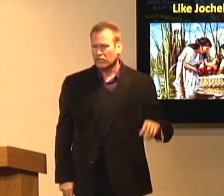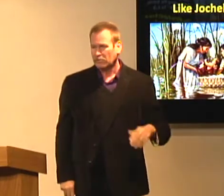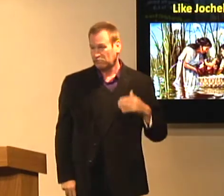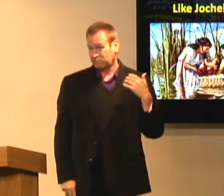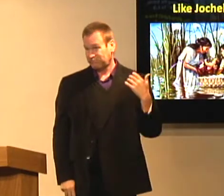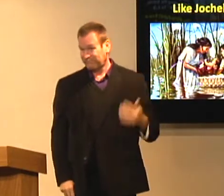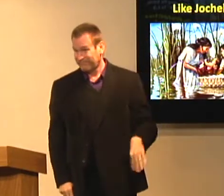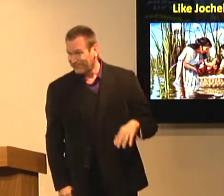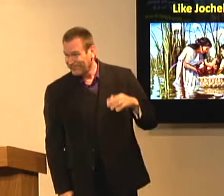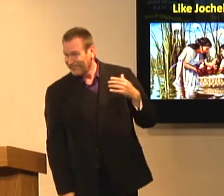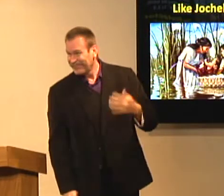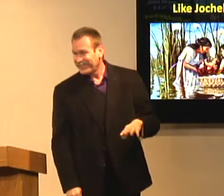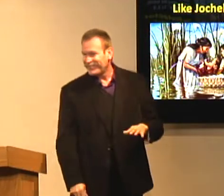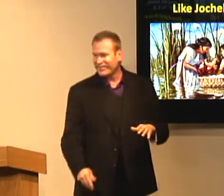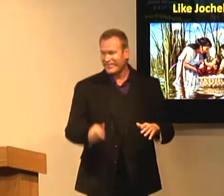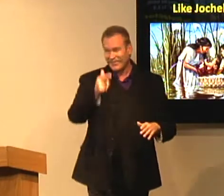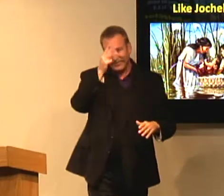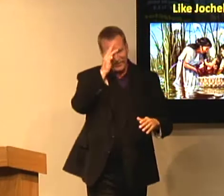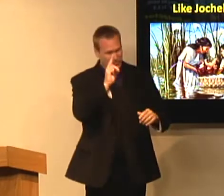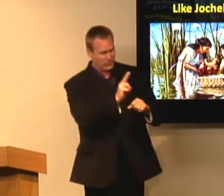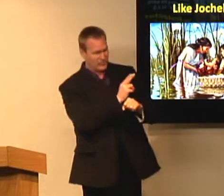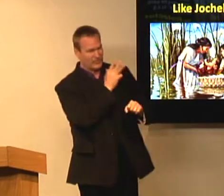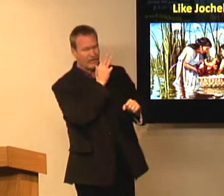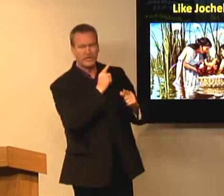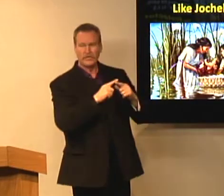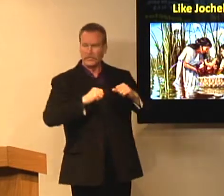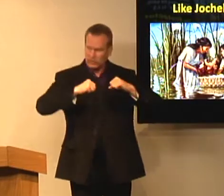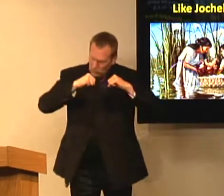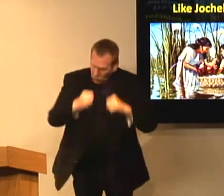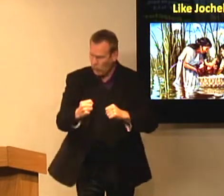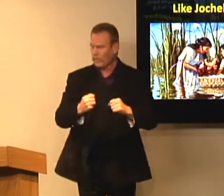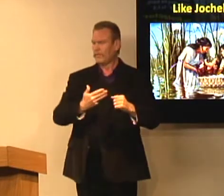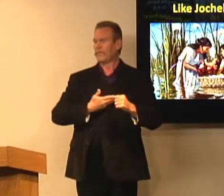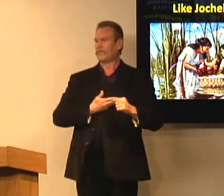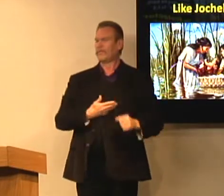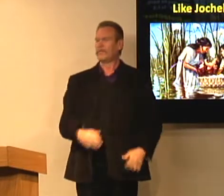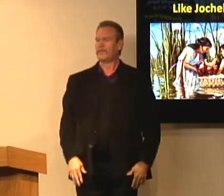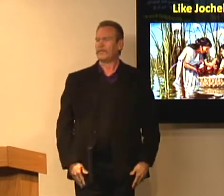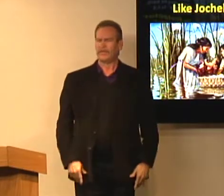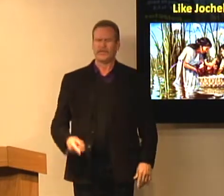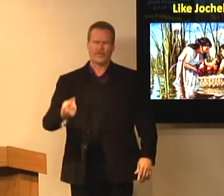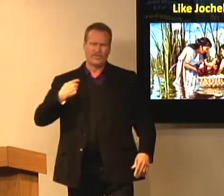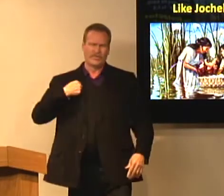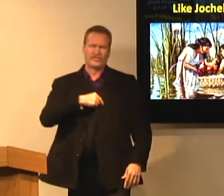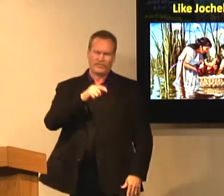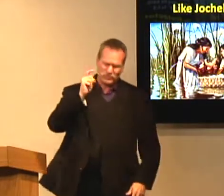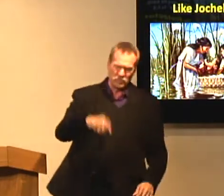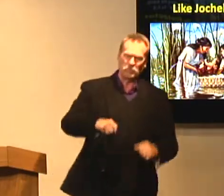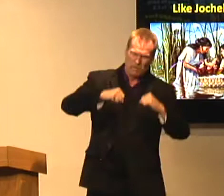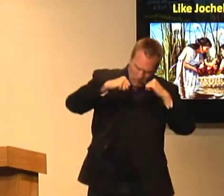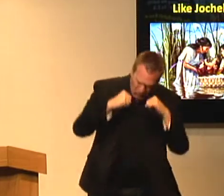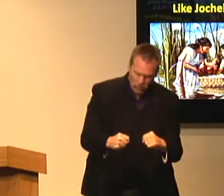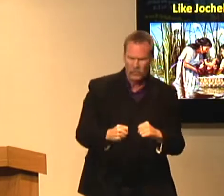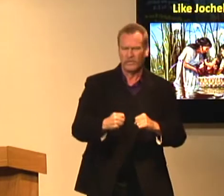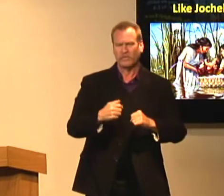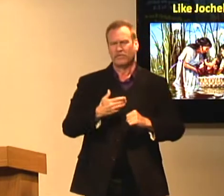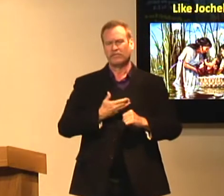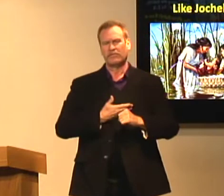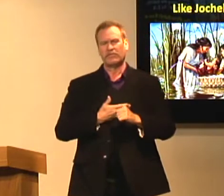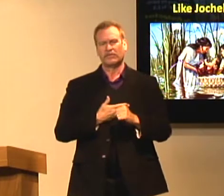How would there have been a leader if Moses had been killed? But God used Moses. And so we also,